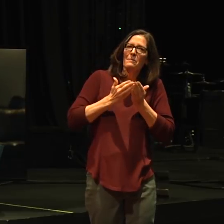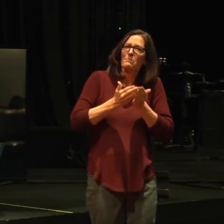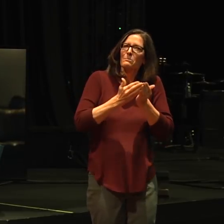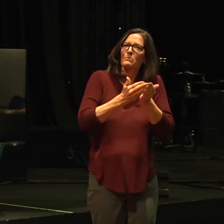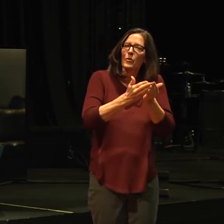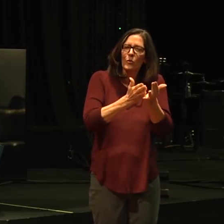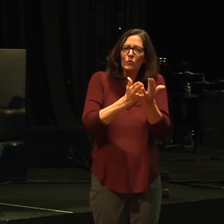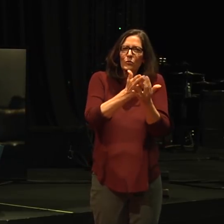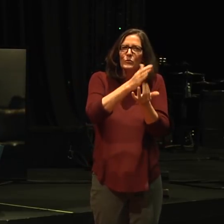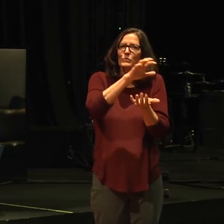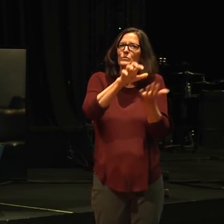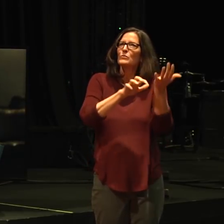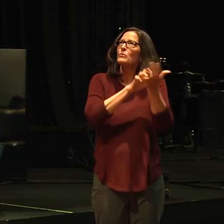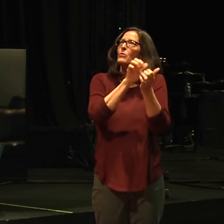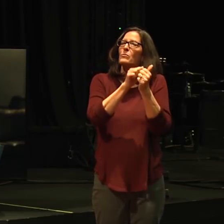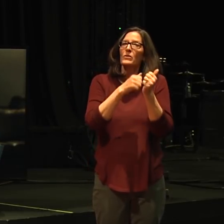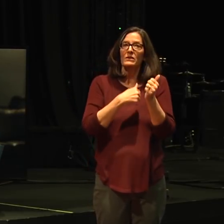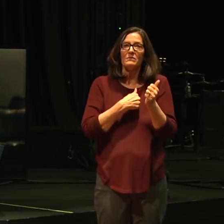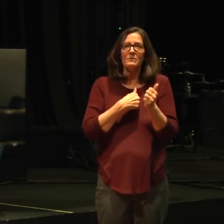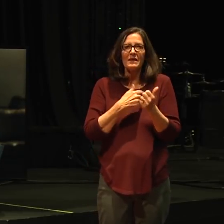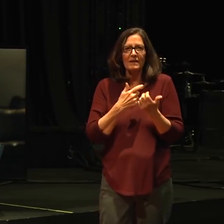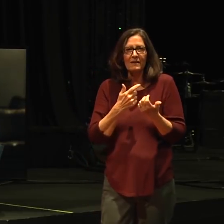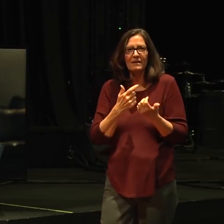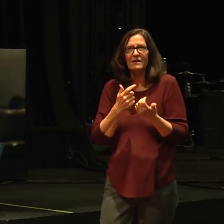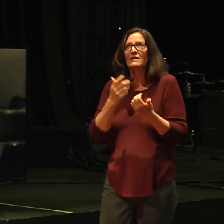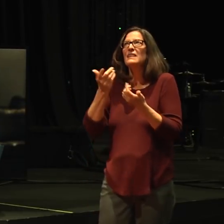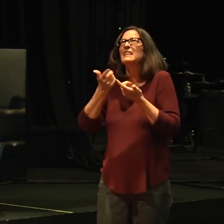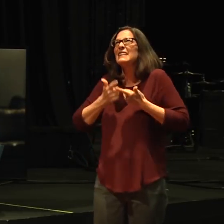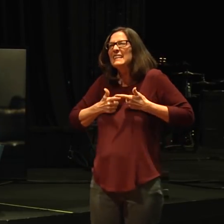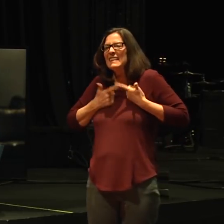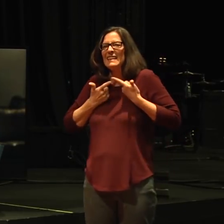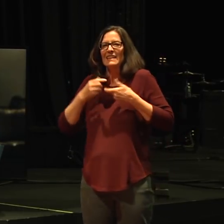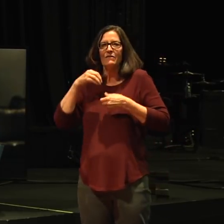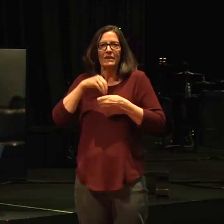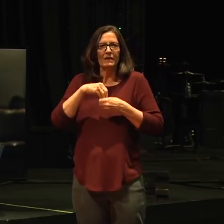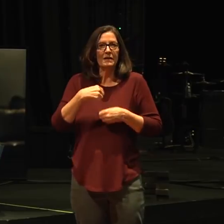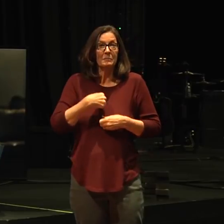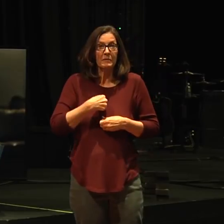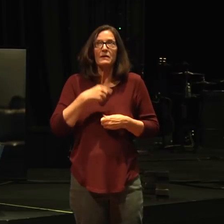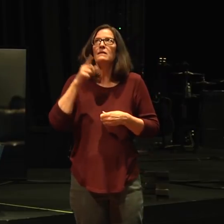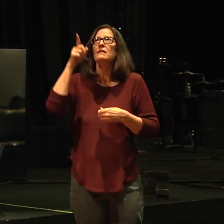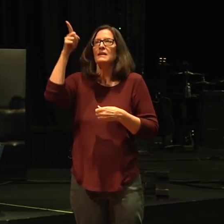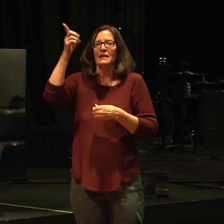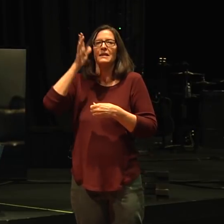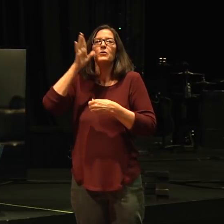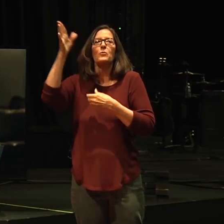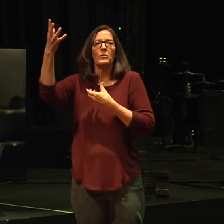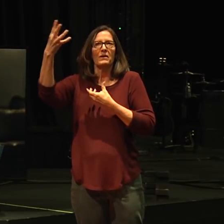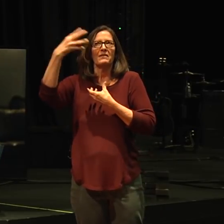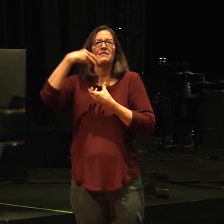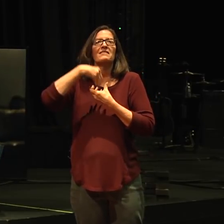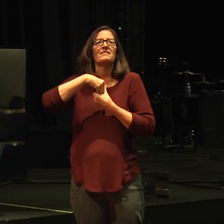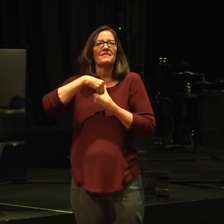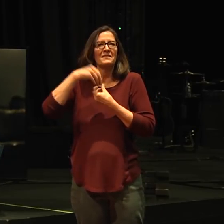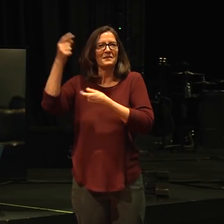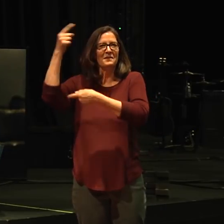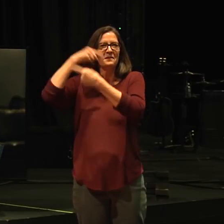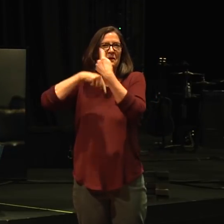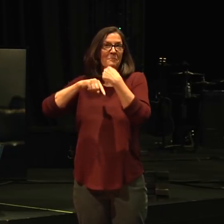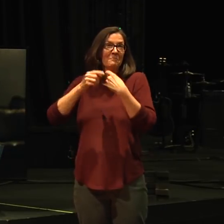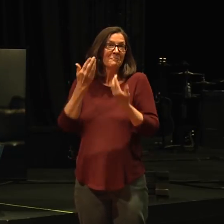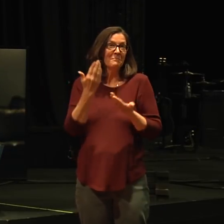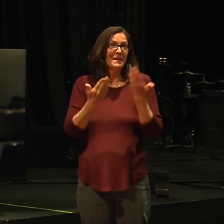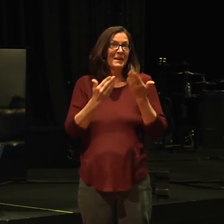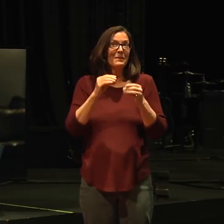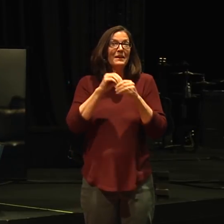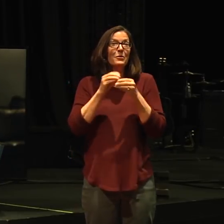go through this storm with me? Will you live in me? And he'll come, probably in an unexpected